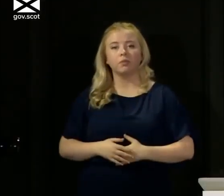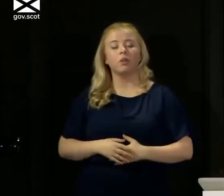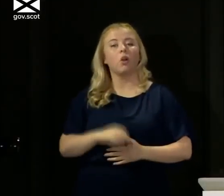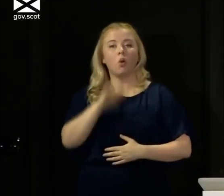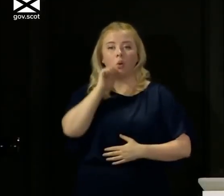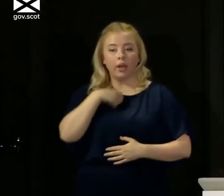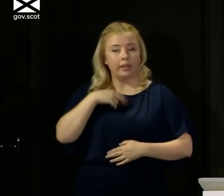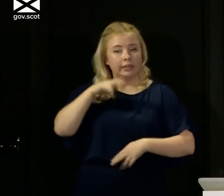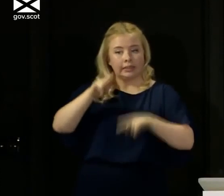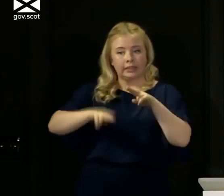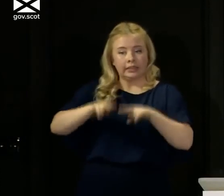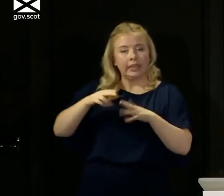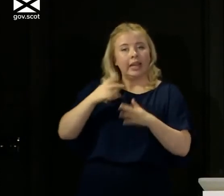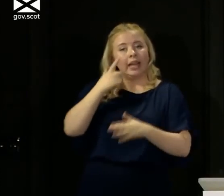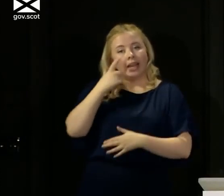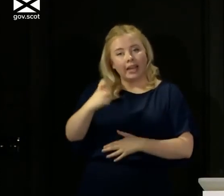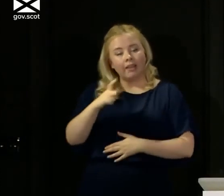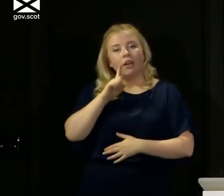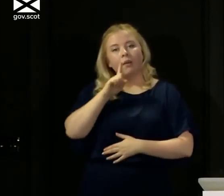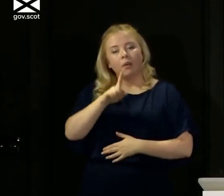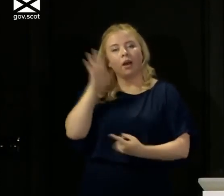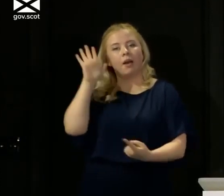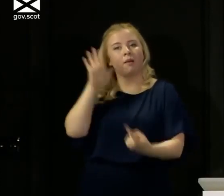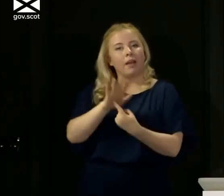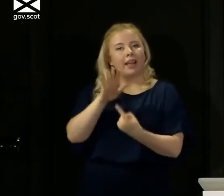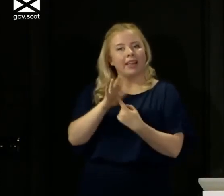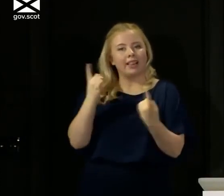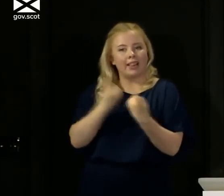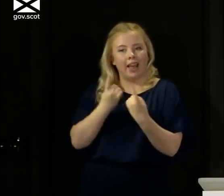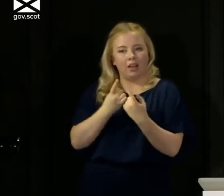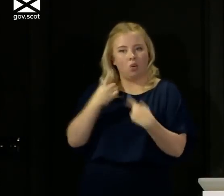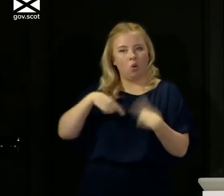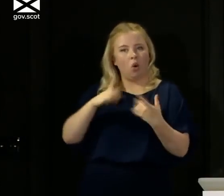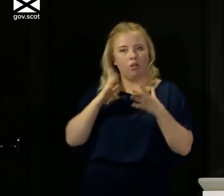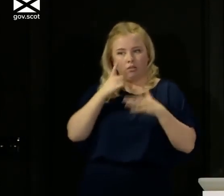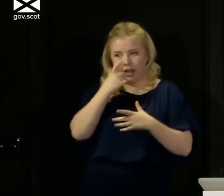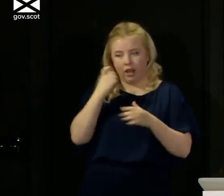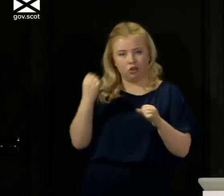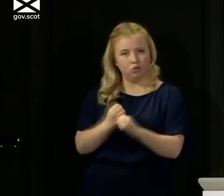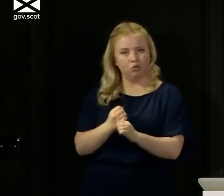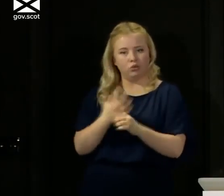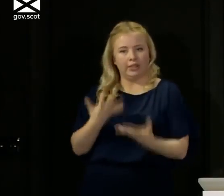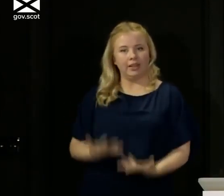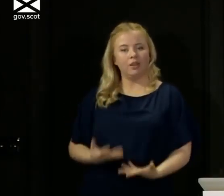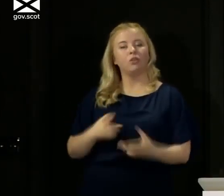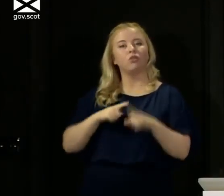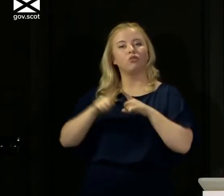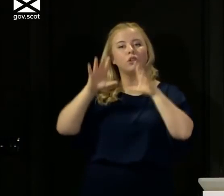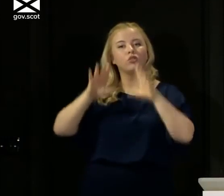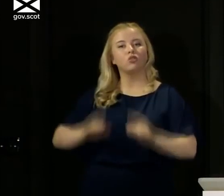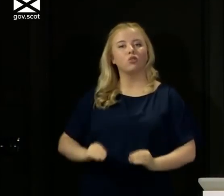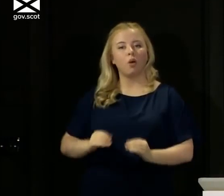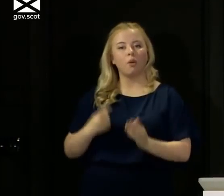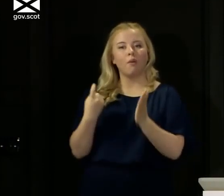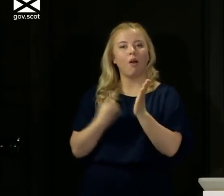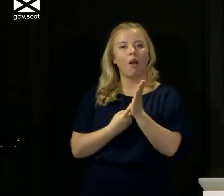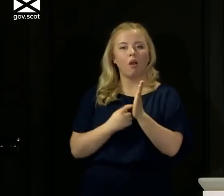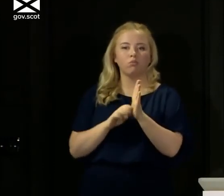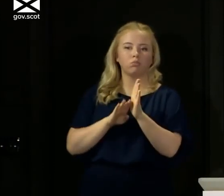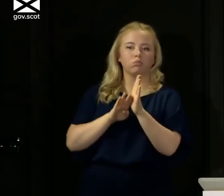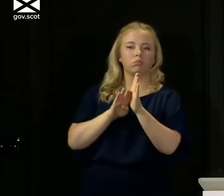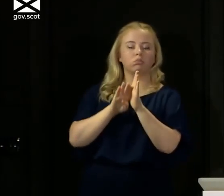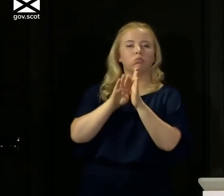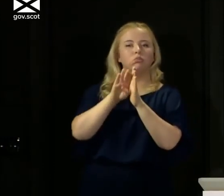carefully. But the main thing all of us can do right now to stop the R rate rising and to stop all of these